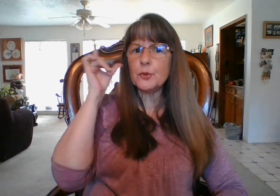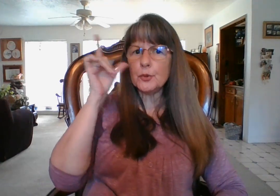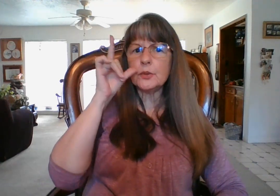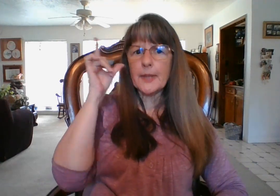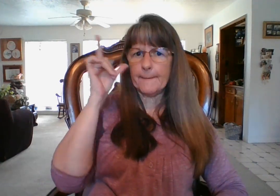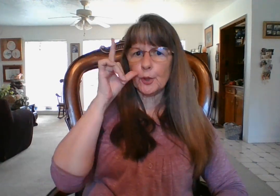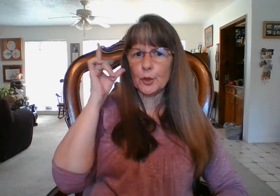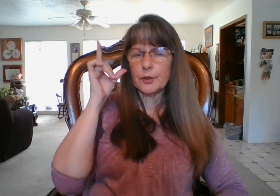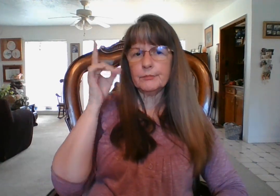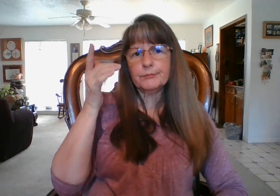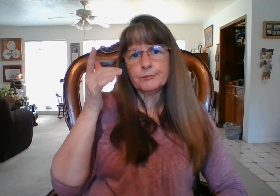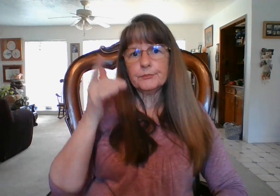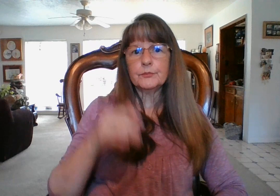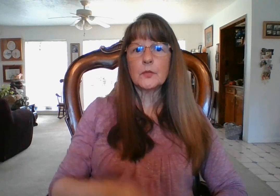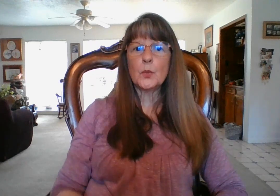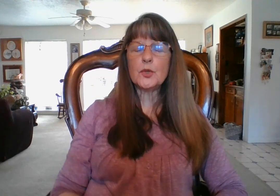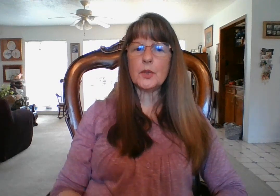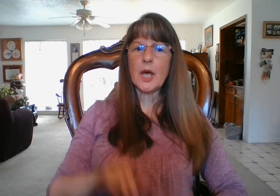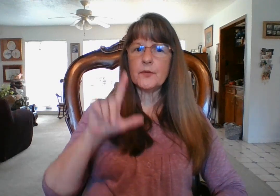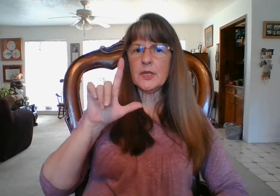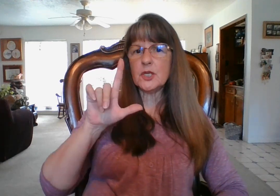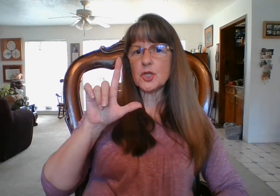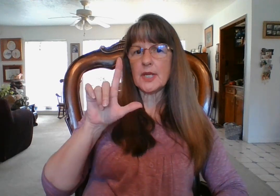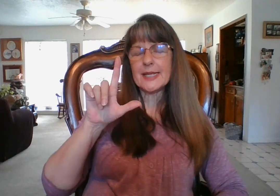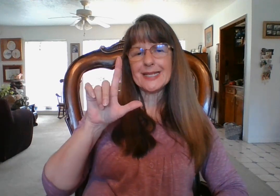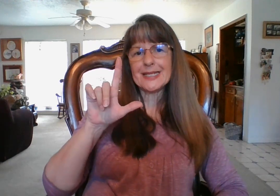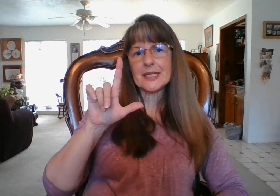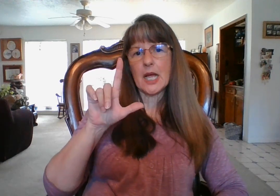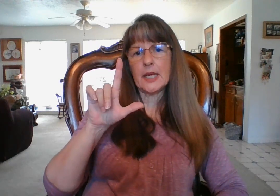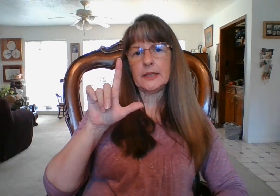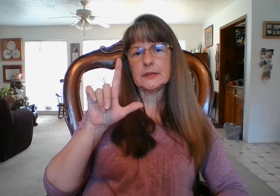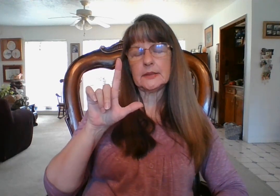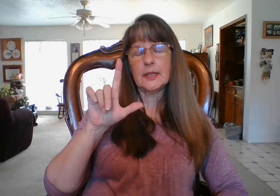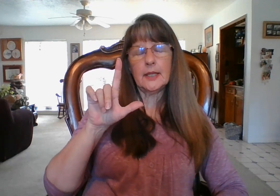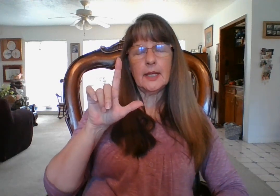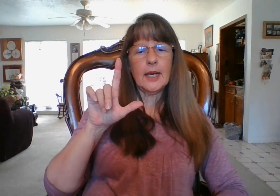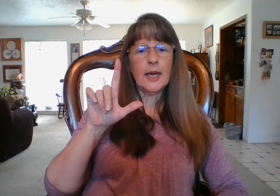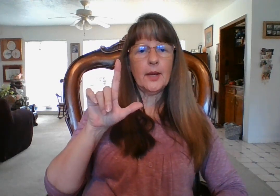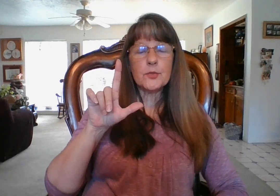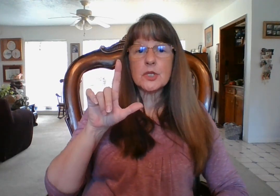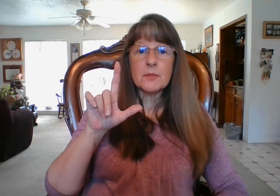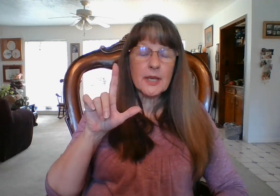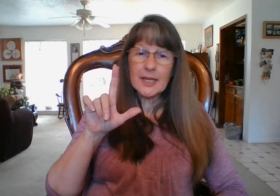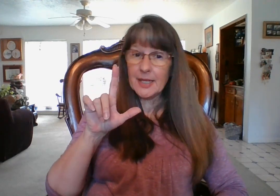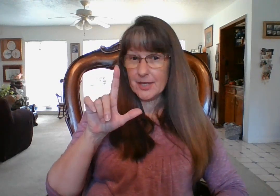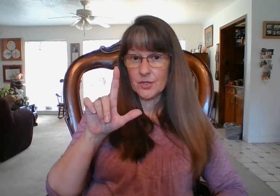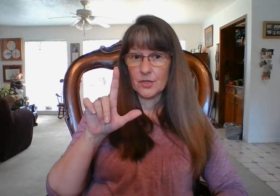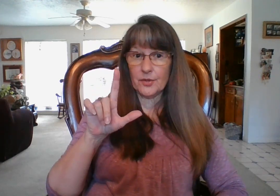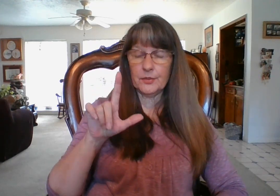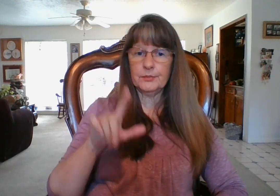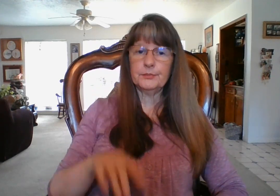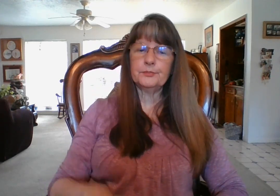do leopard. We do a lot of initializing signs just to make it easier.